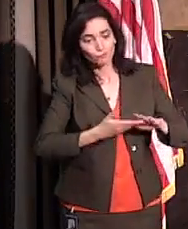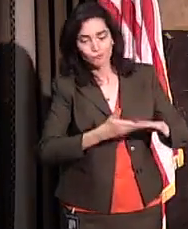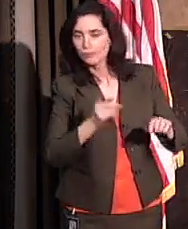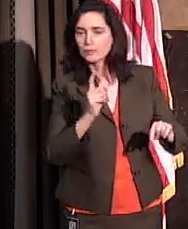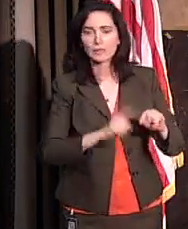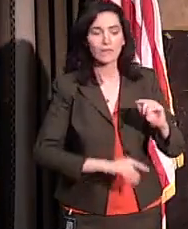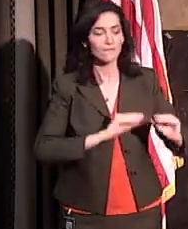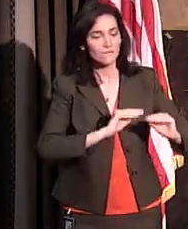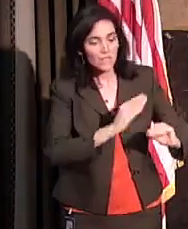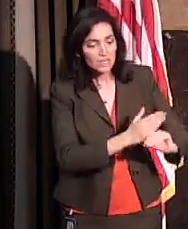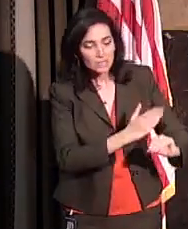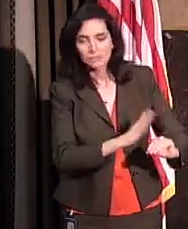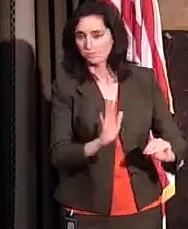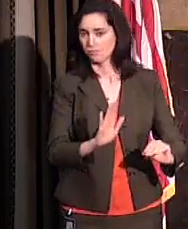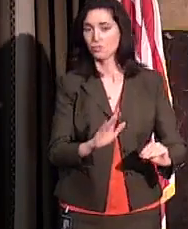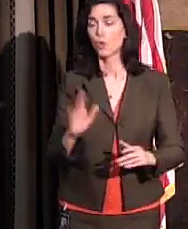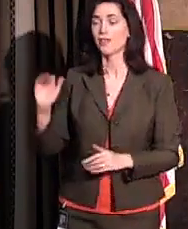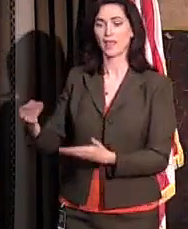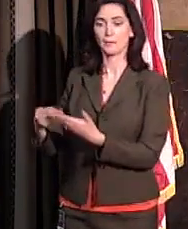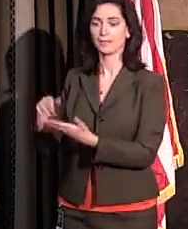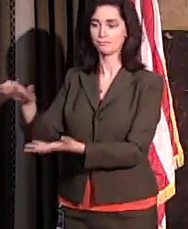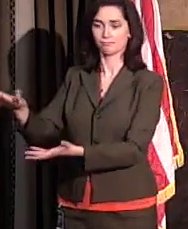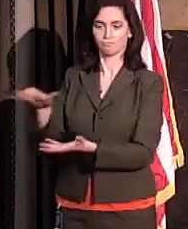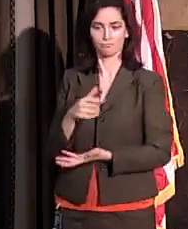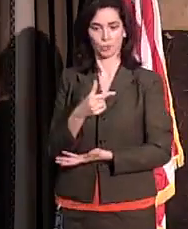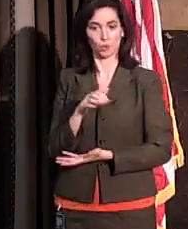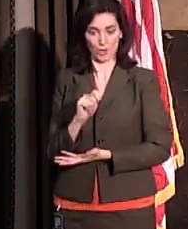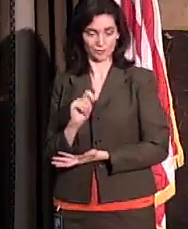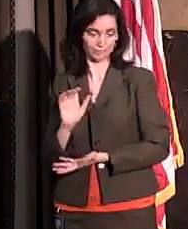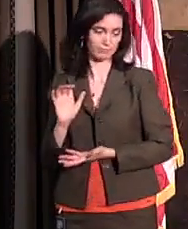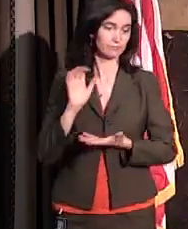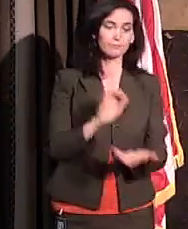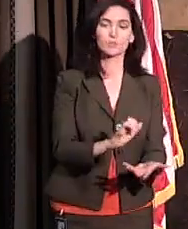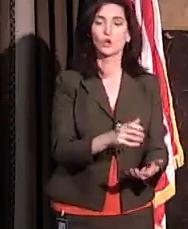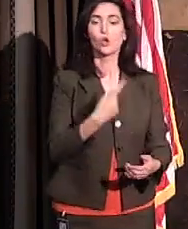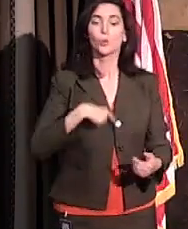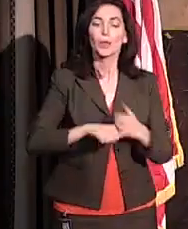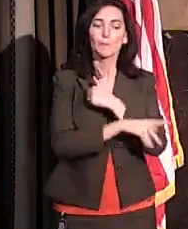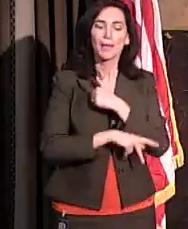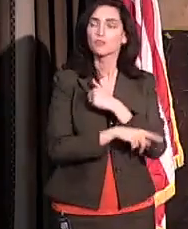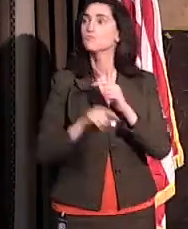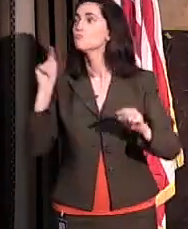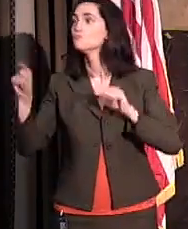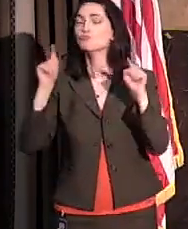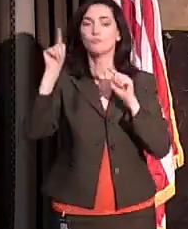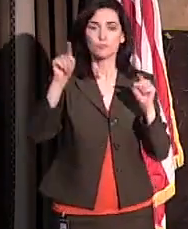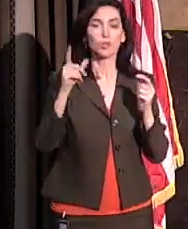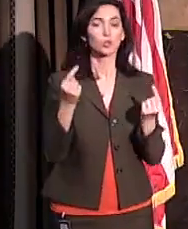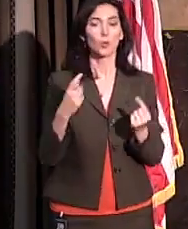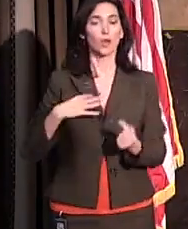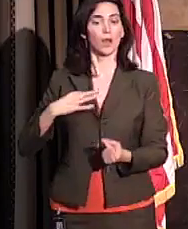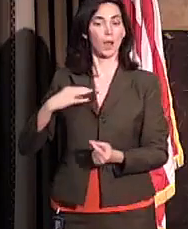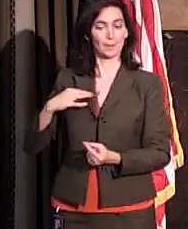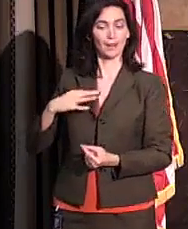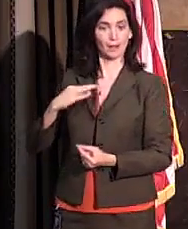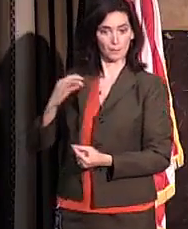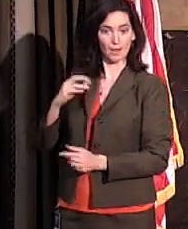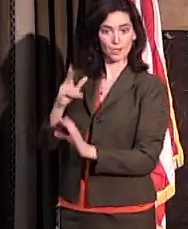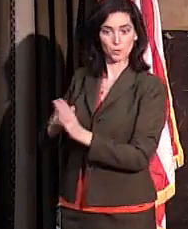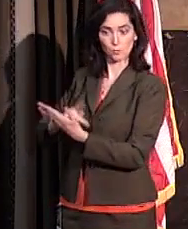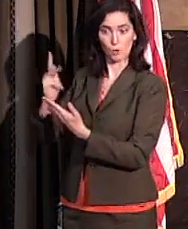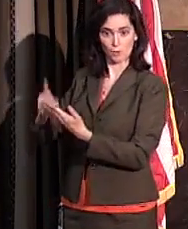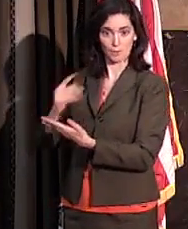does is it allows us the opportunity for parishes across the state to apply for this program so